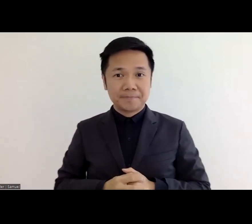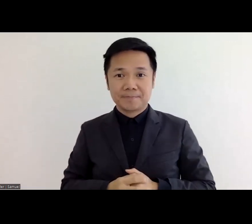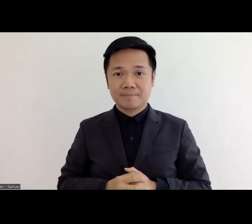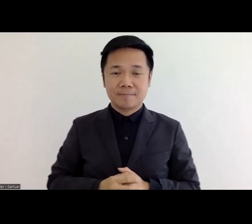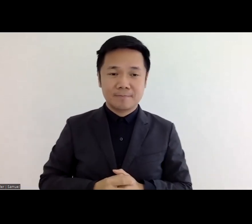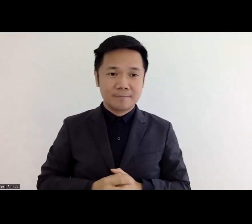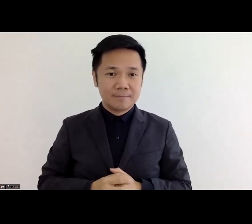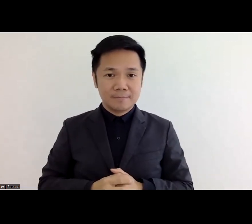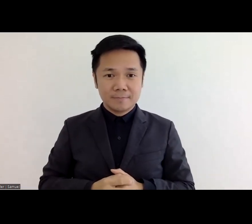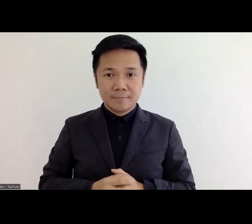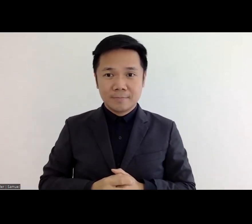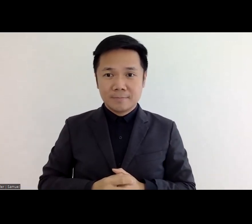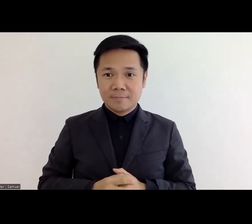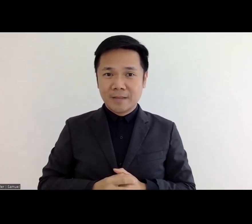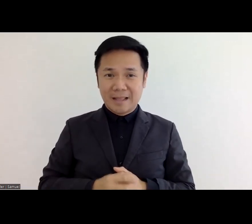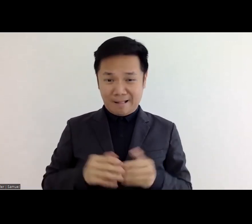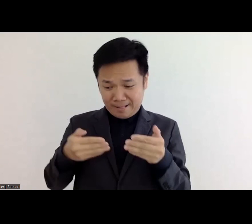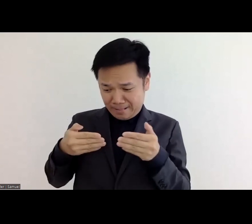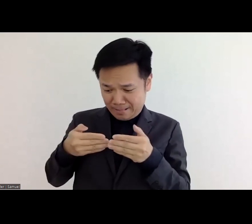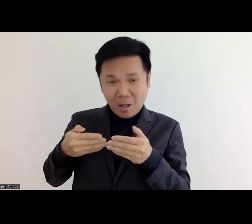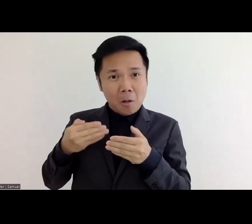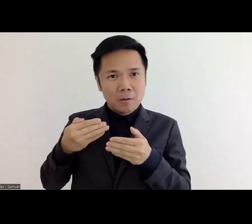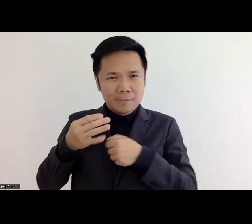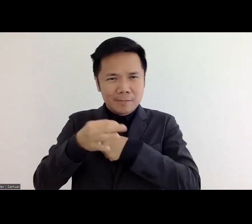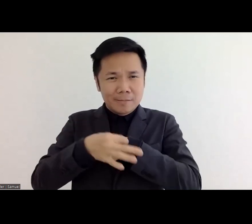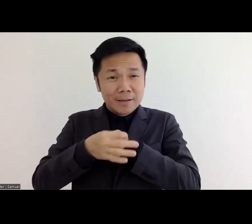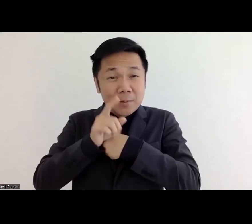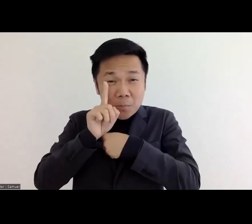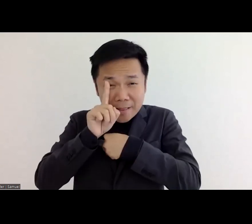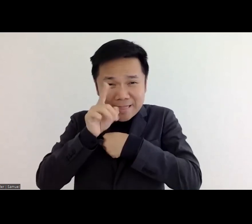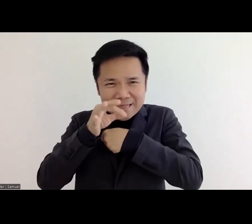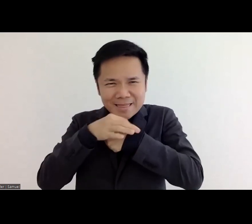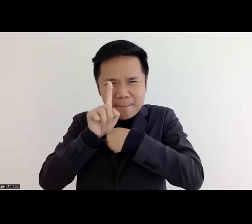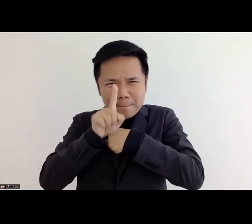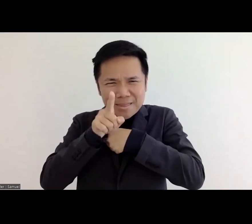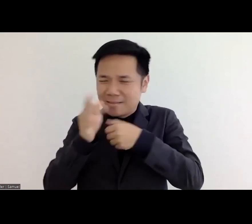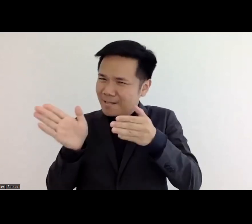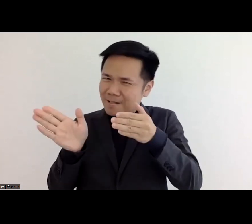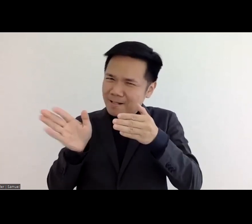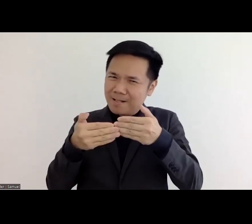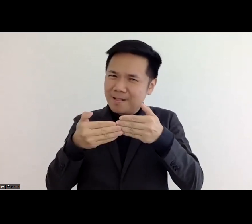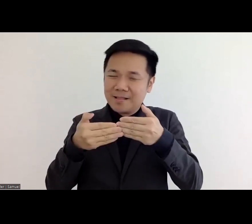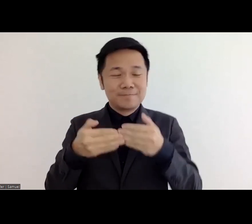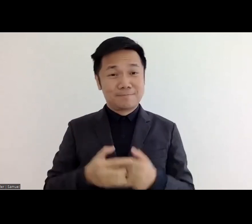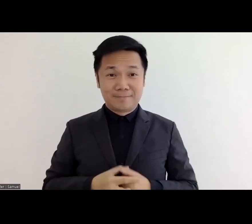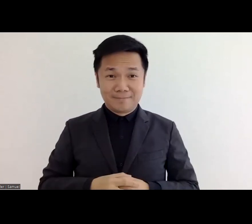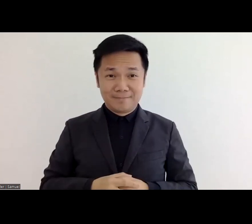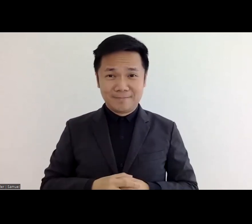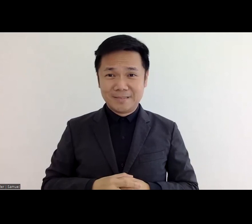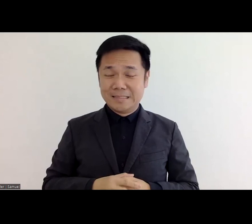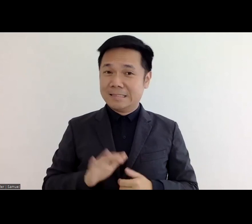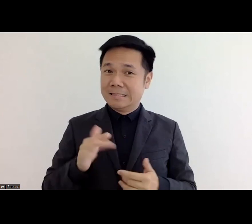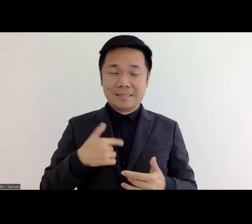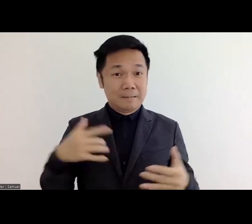we have just only 1 minute, so there is no scope to sum up